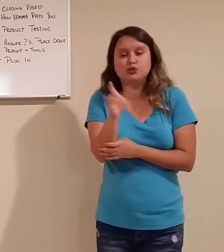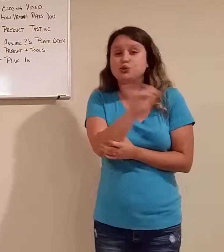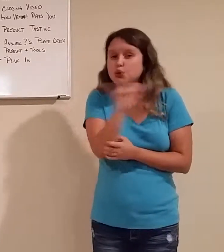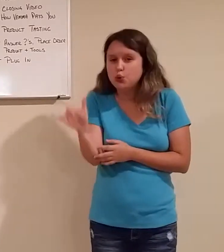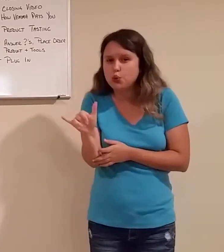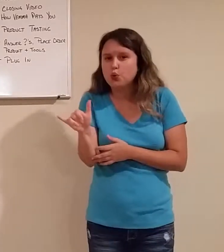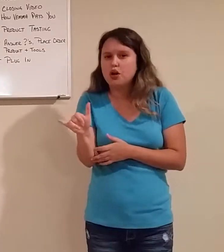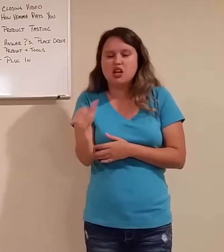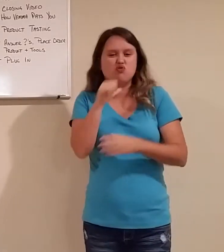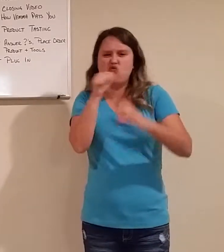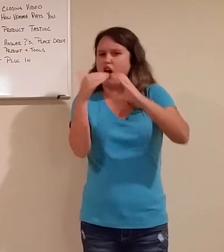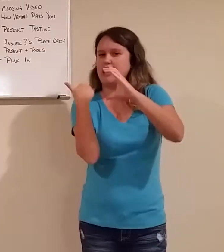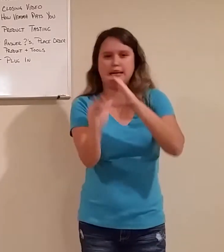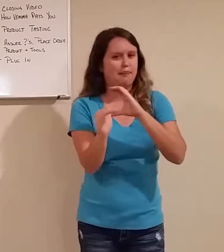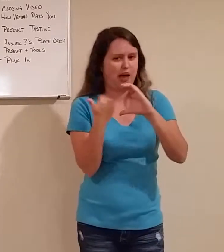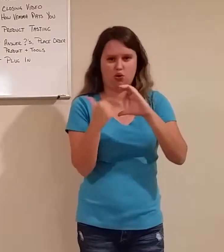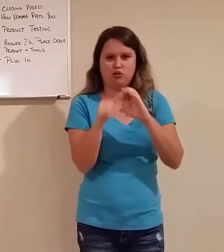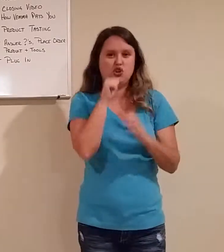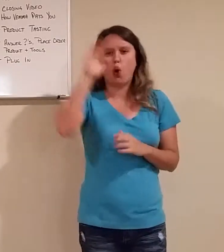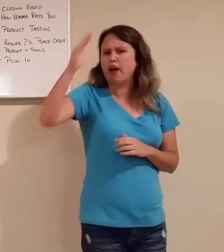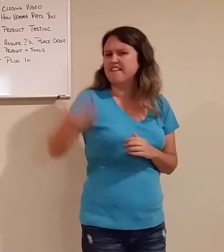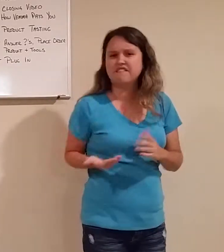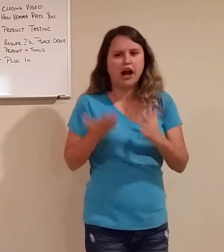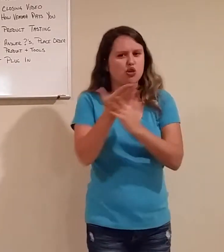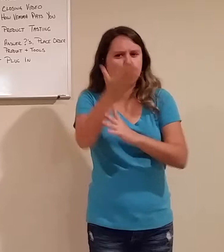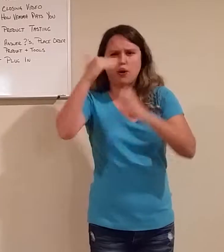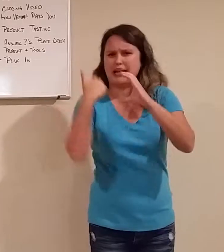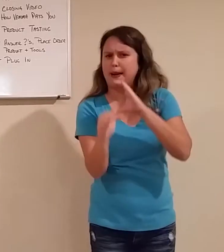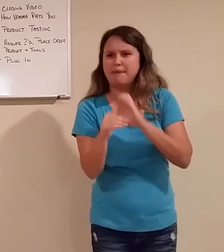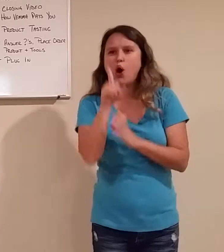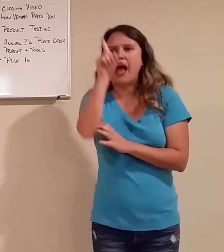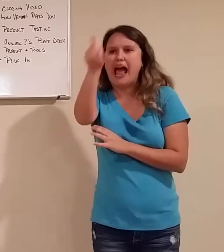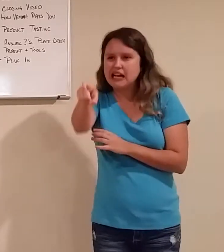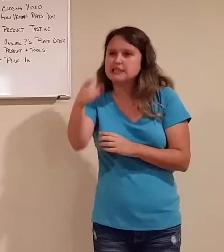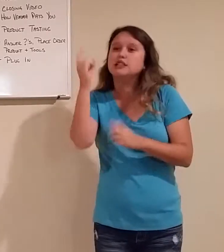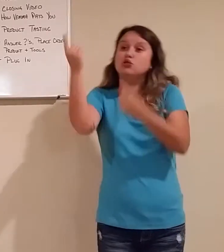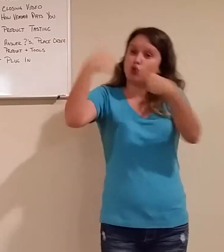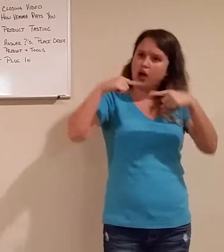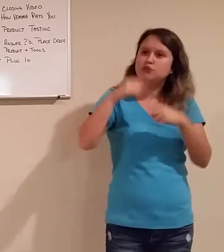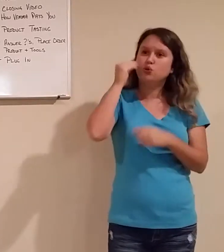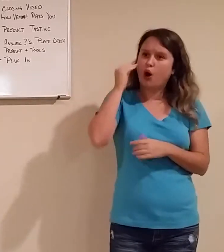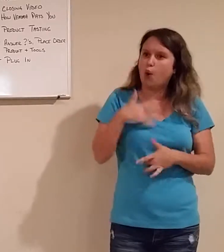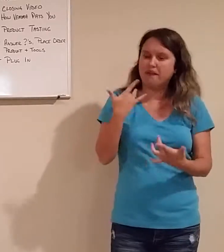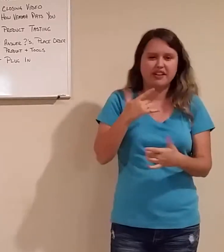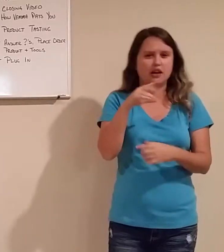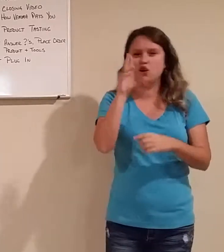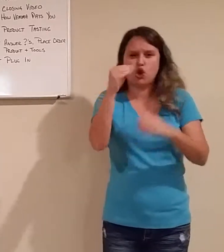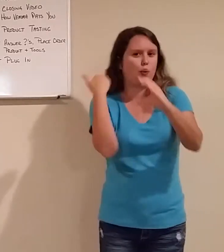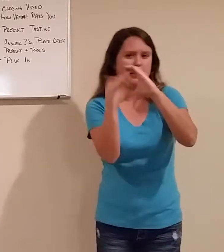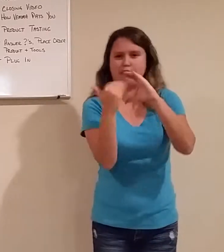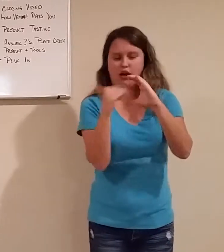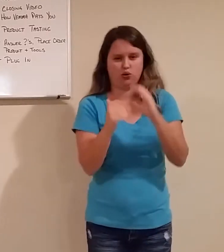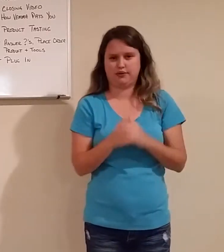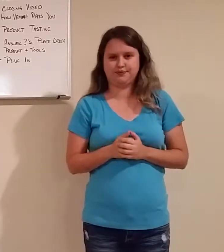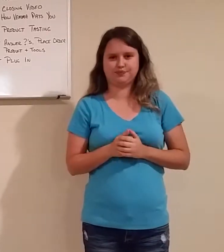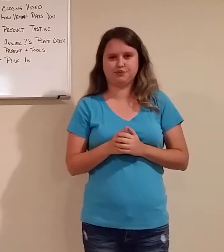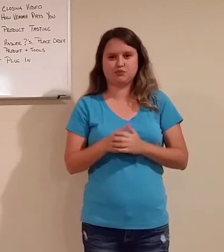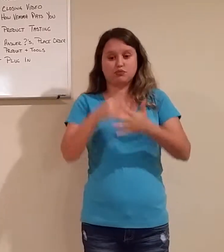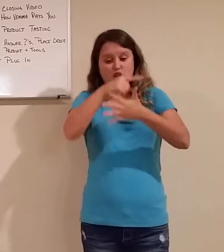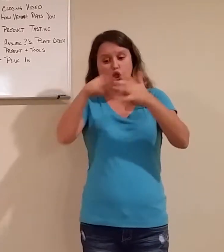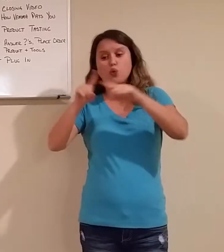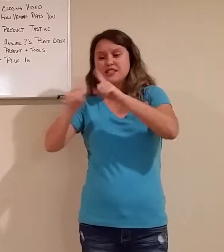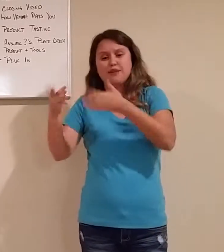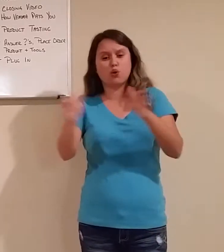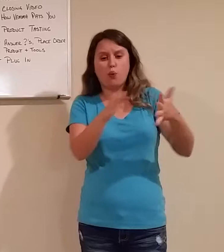not emailing our friends asking them to attend our home event. In those forms of communication,